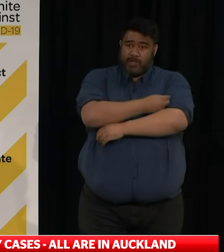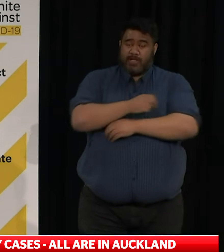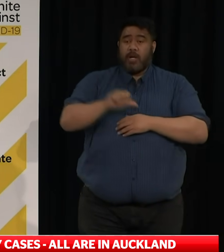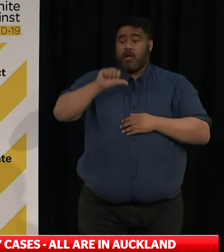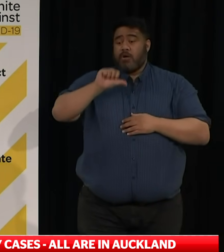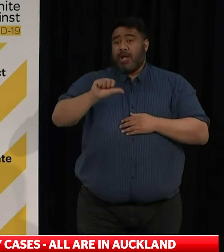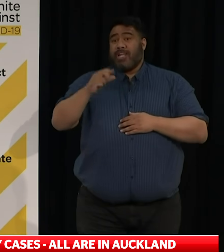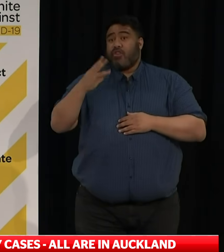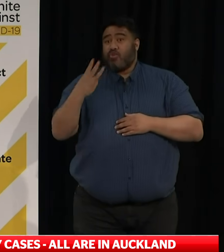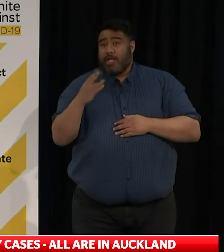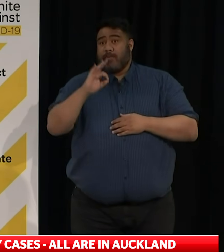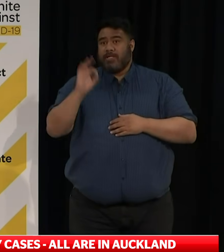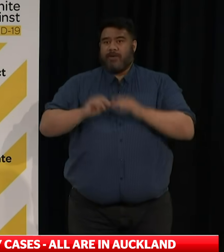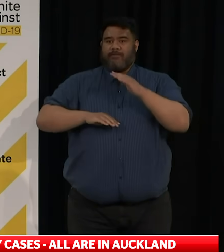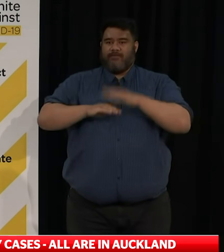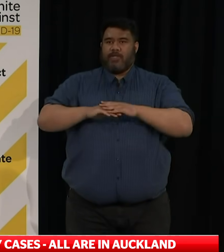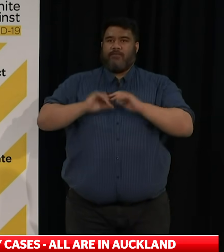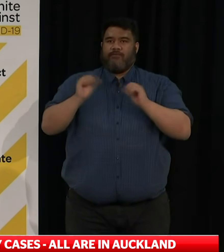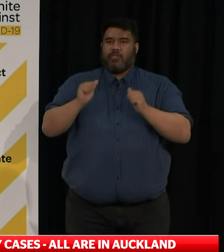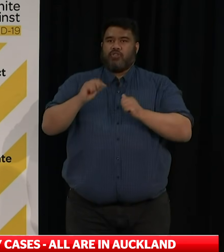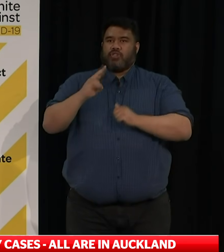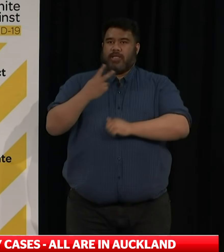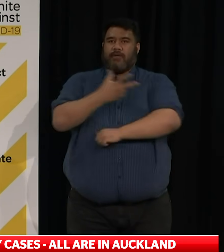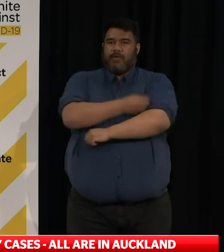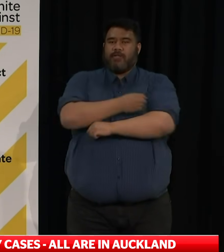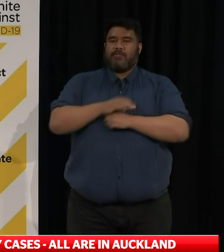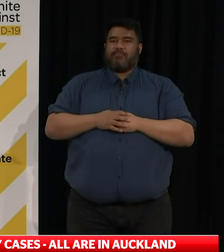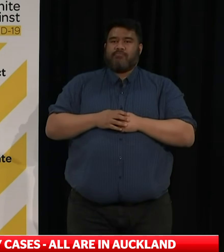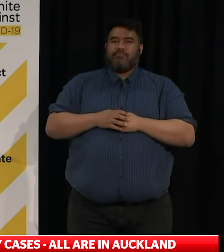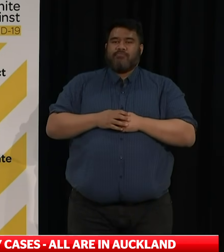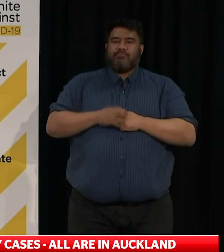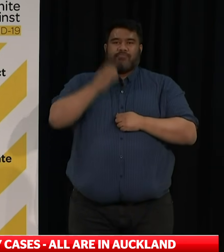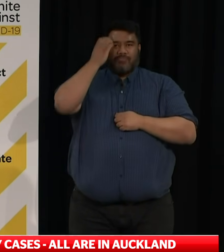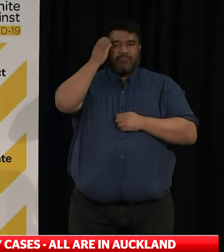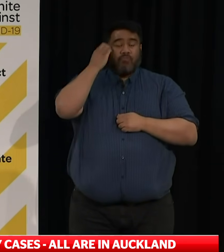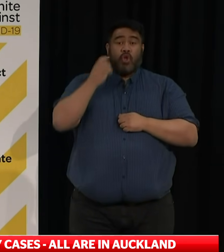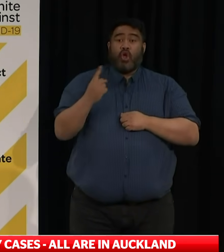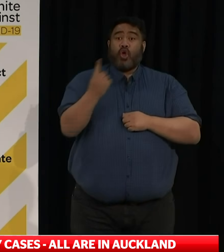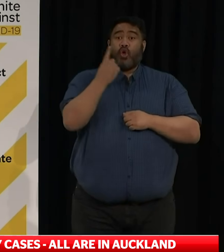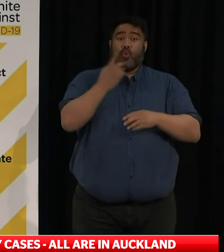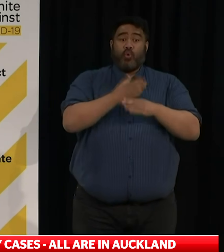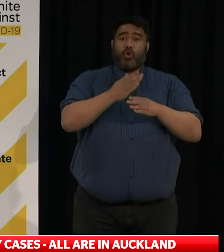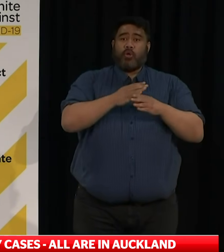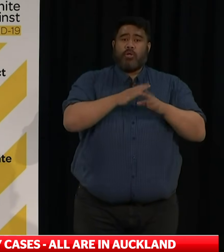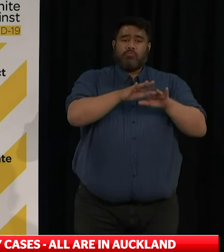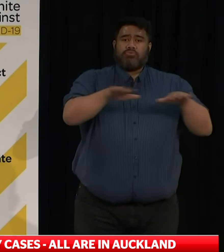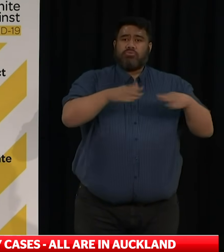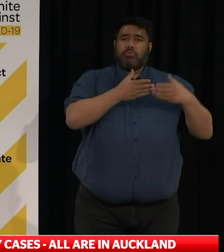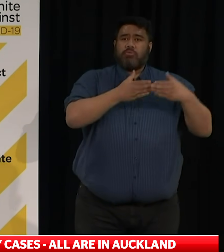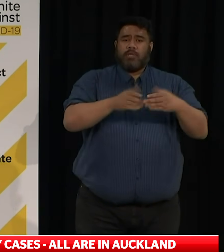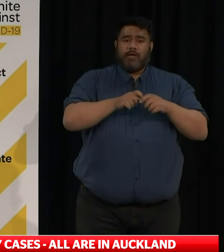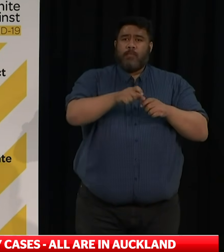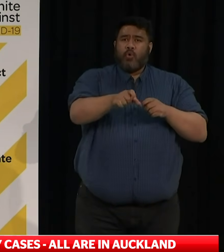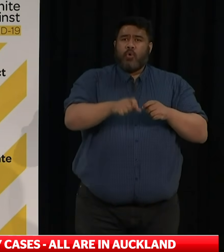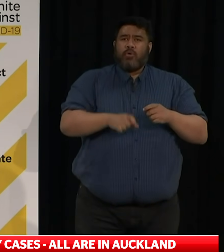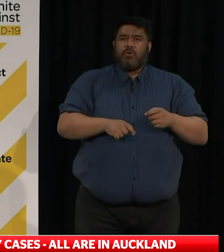and 93% are fully vaccinated. That includes 95% of our port workers, which is a significant advance from